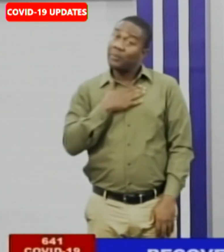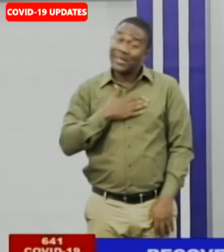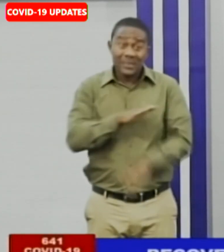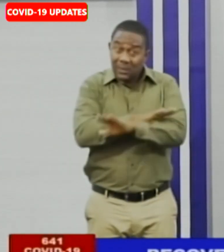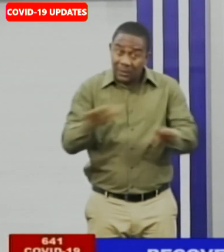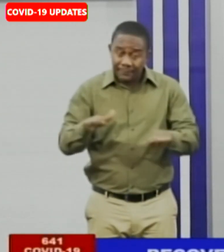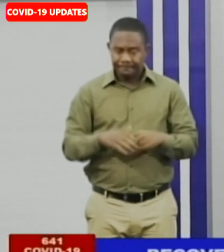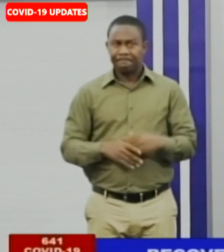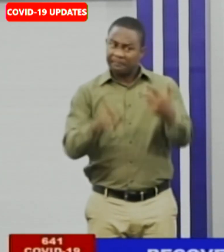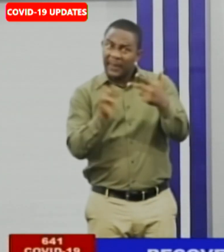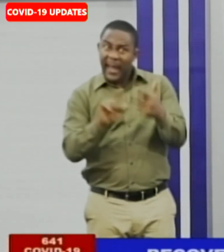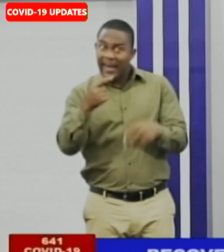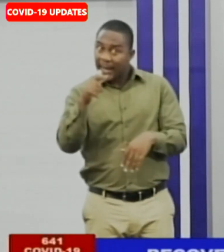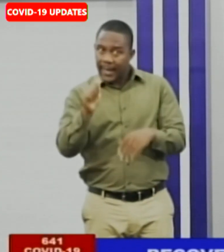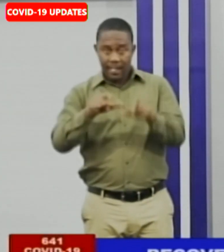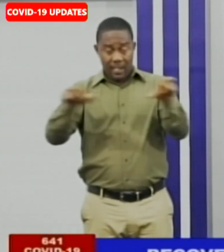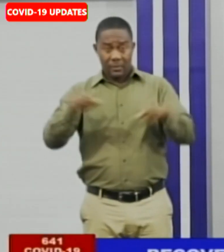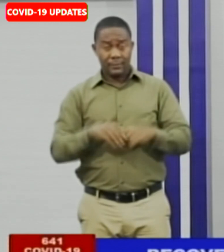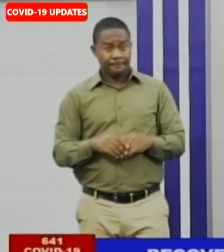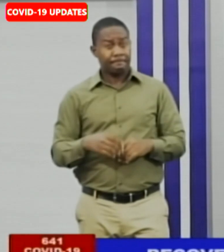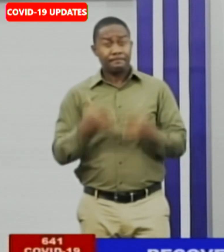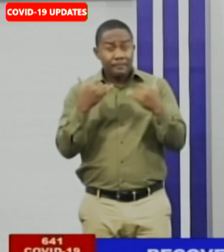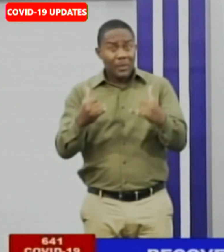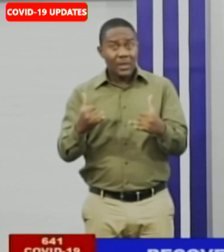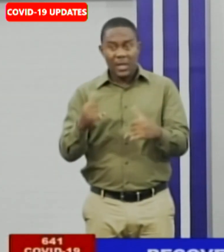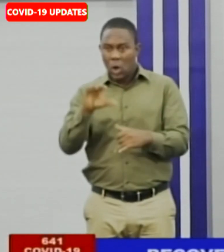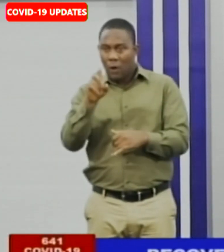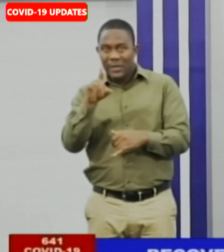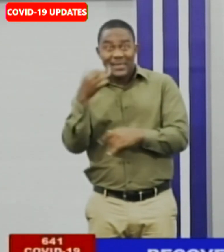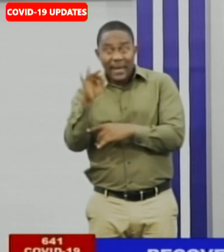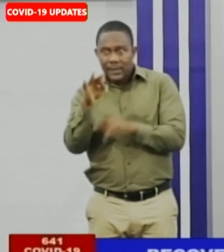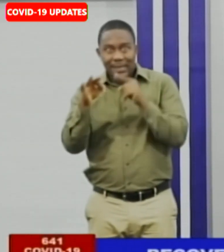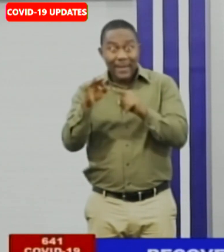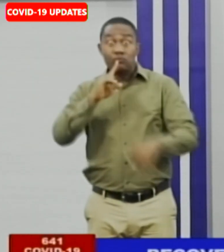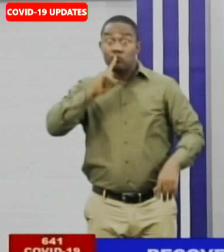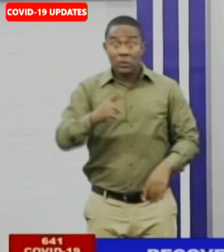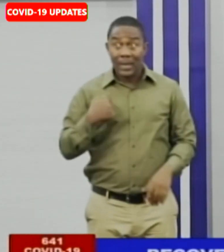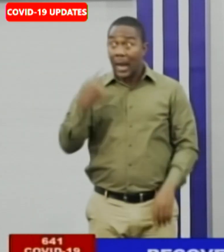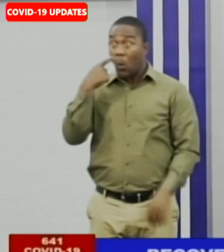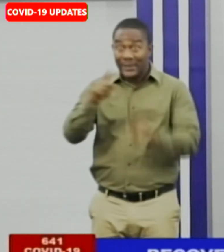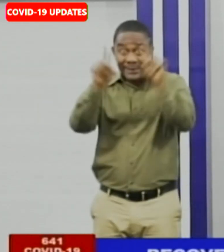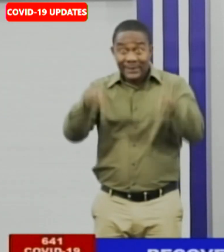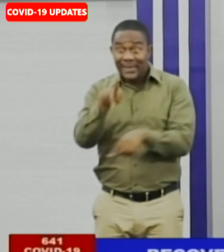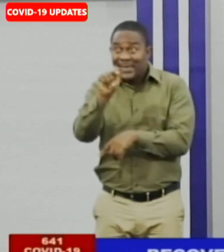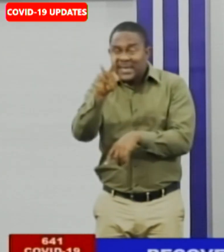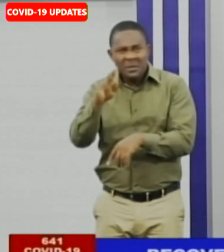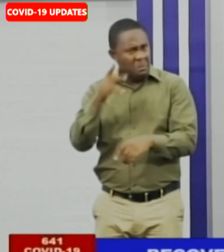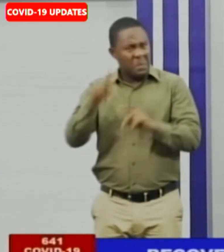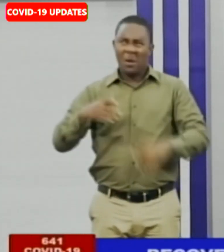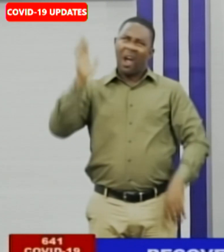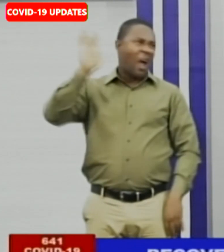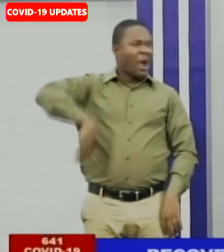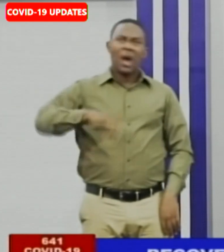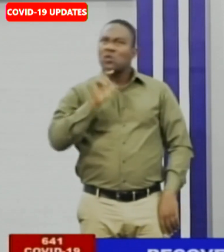ke mo fiam ne nuashi COVID-19 lelani mi kwa TV mi na shi mepi still a hey ya shi